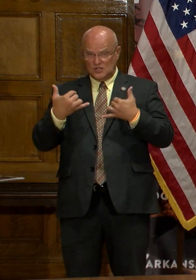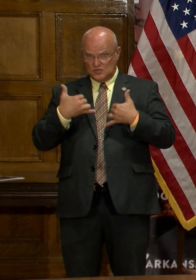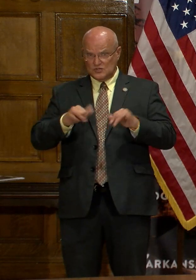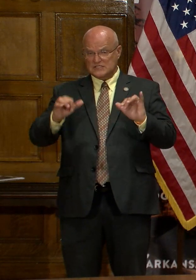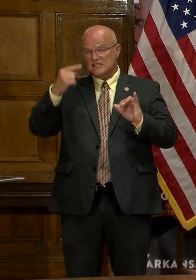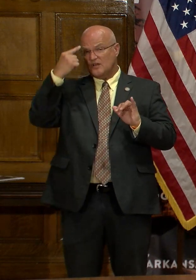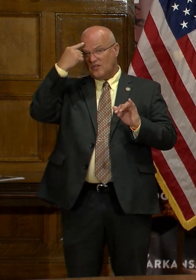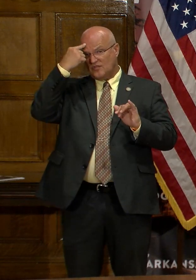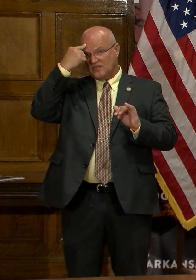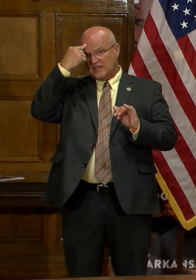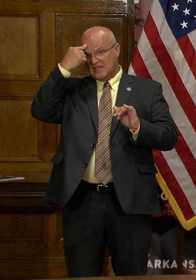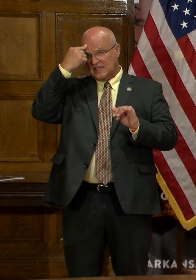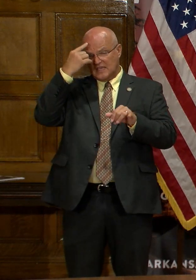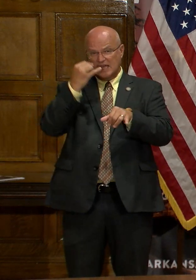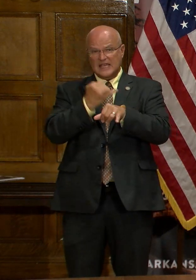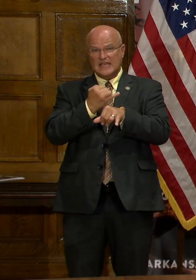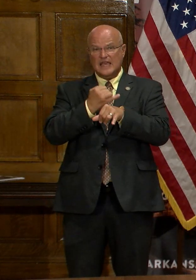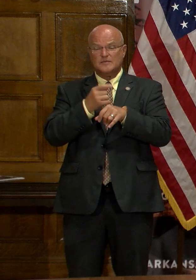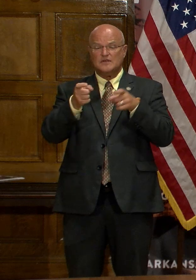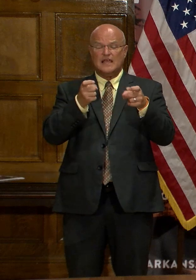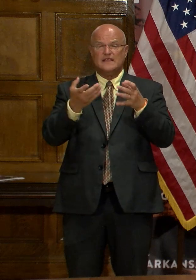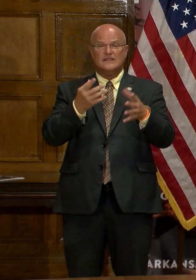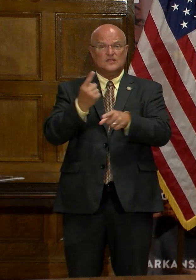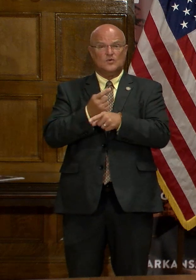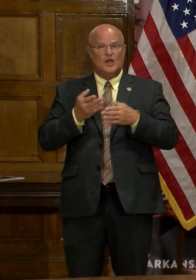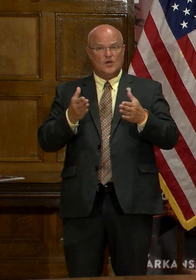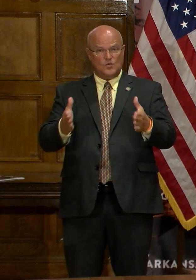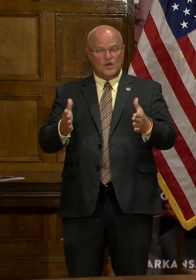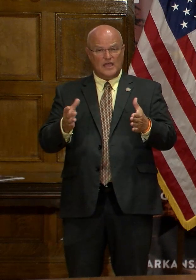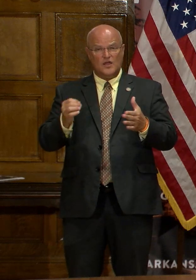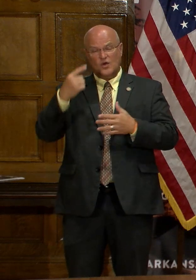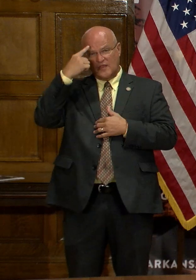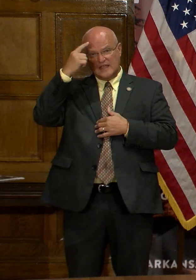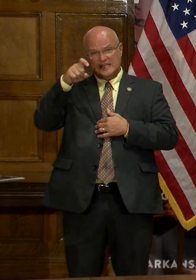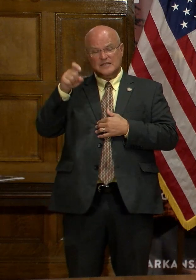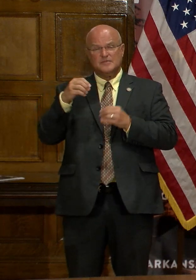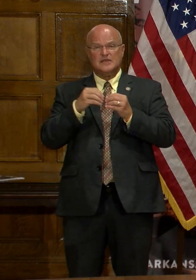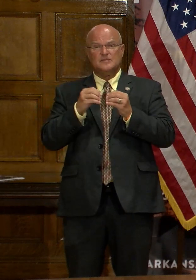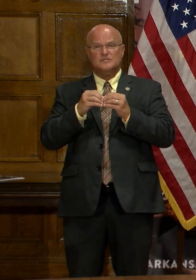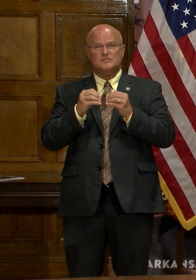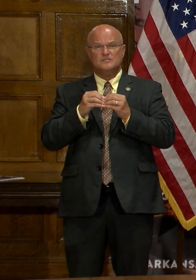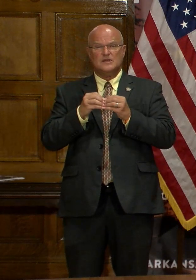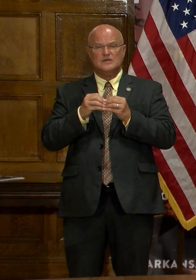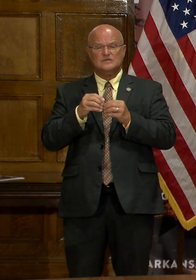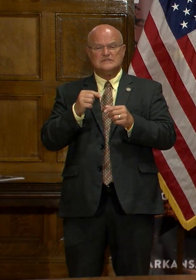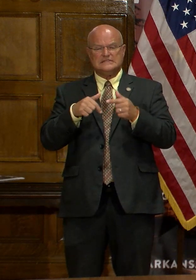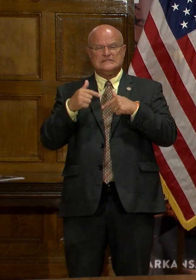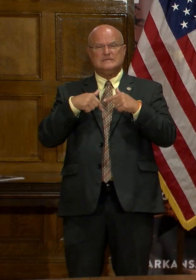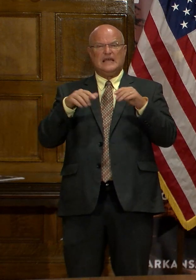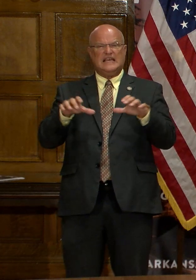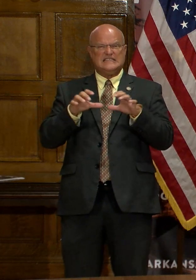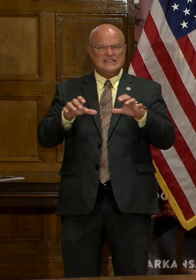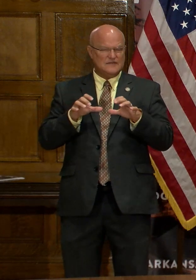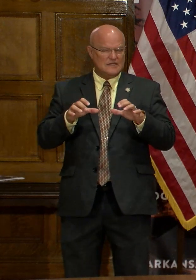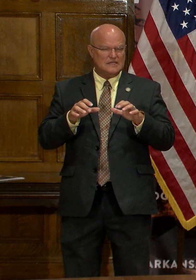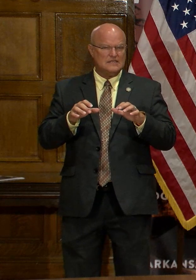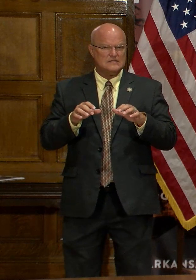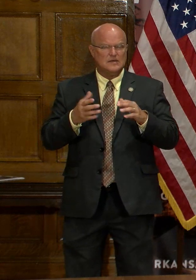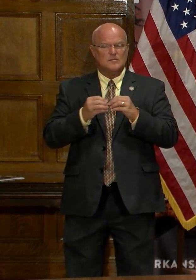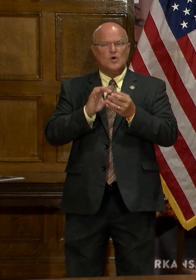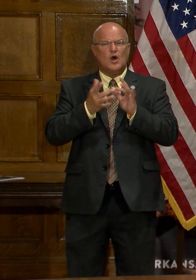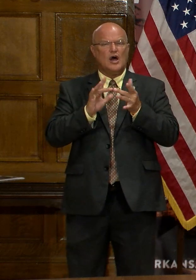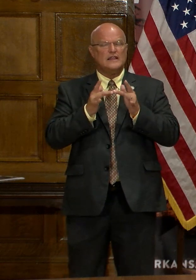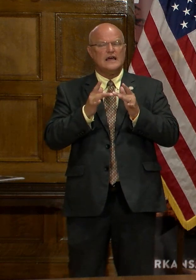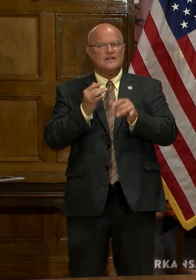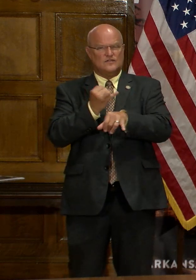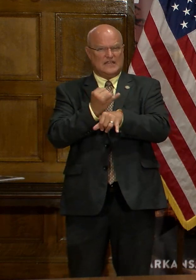think the campuses are handling things the right way, or do you think there needs to be a look at scaling back activities or moving to online for any of